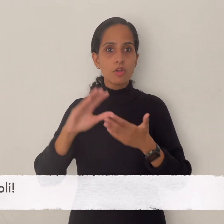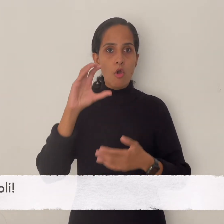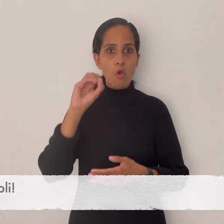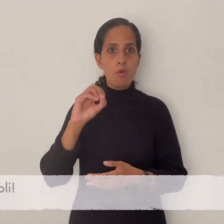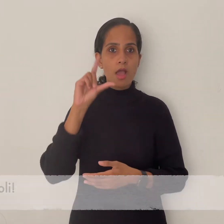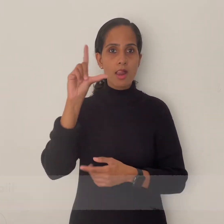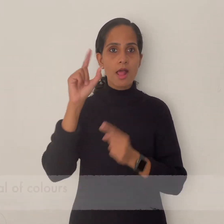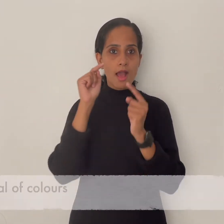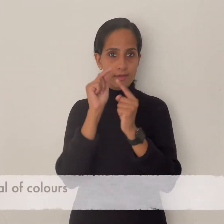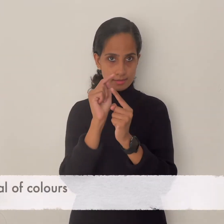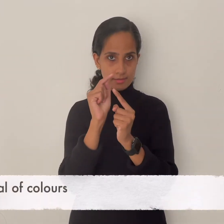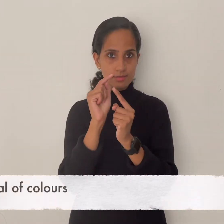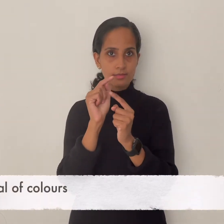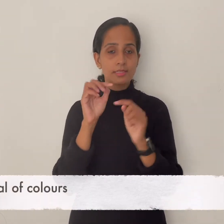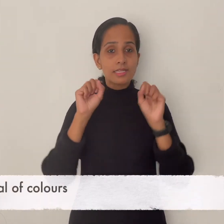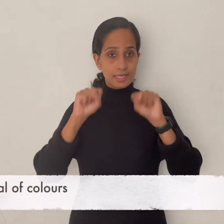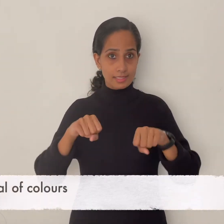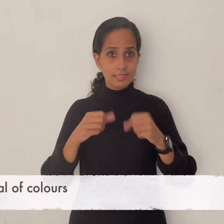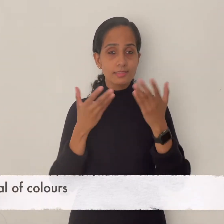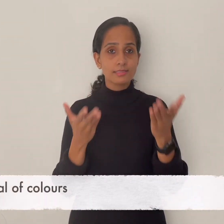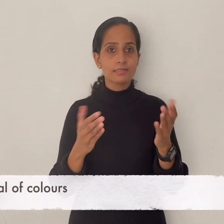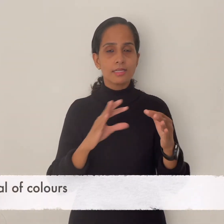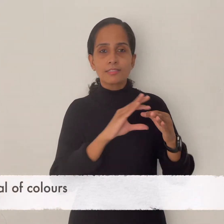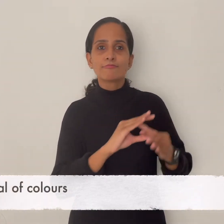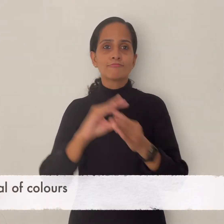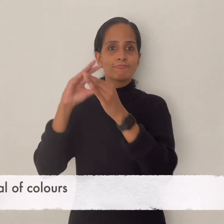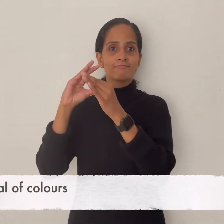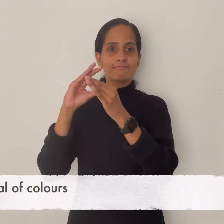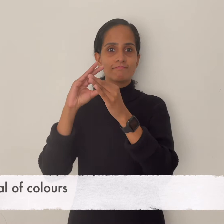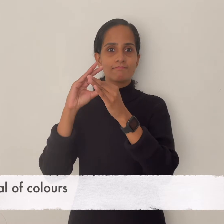Holi is a festival of colors.